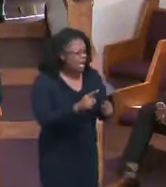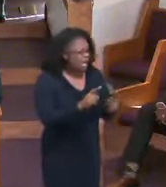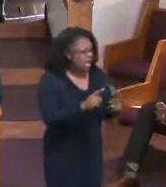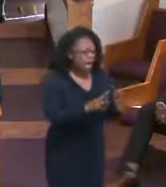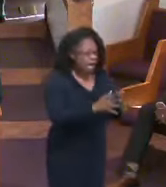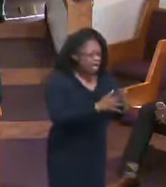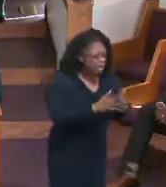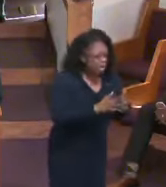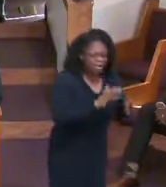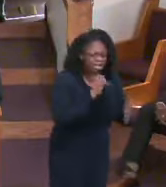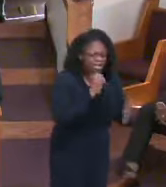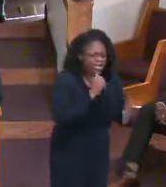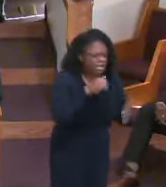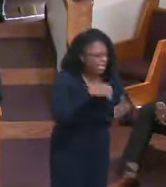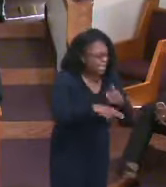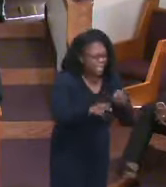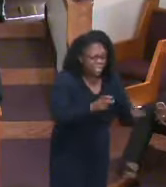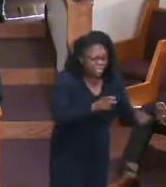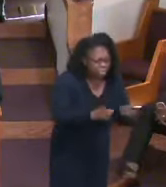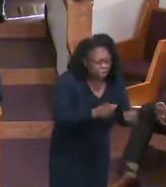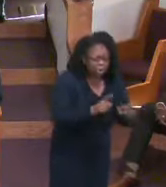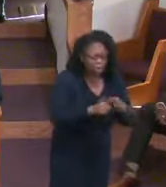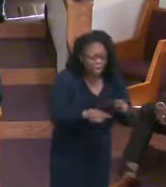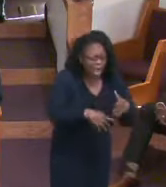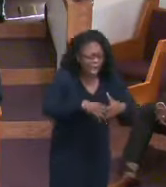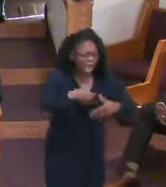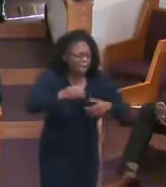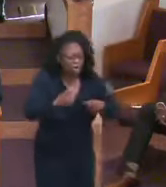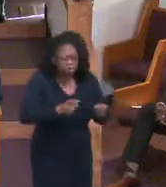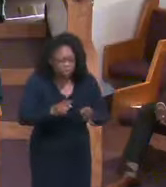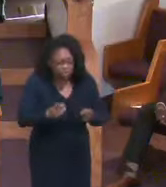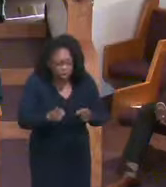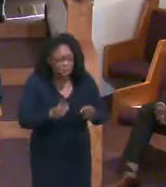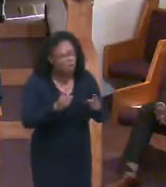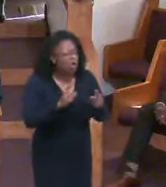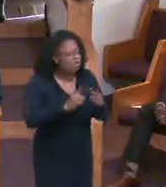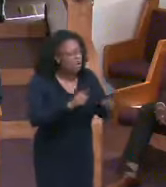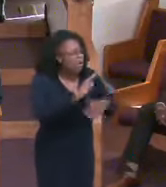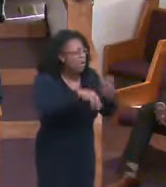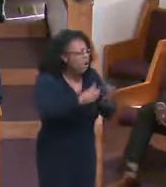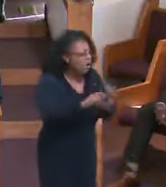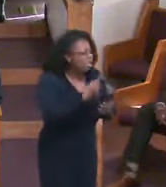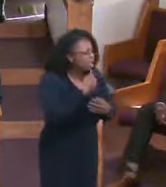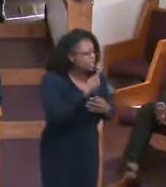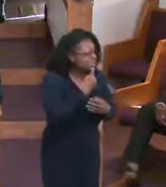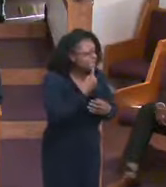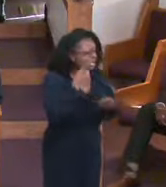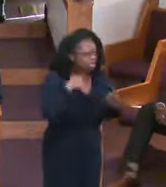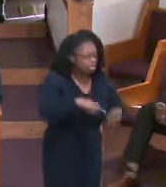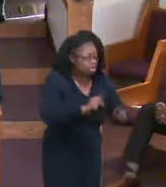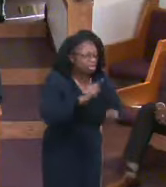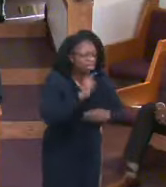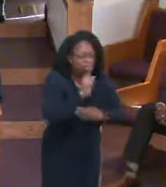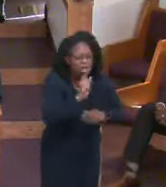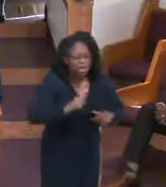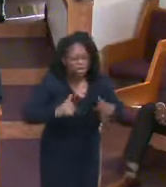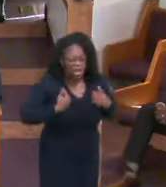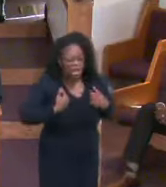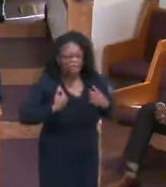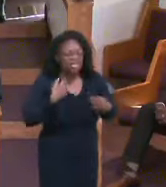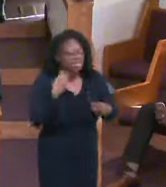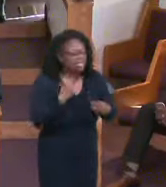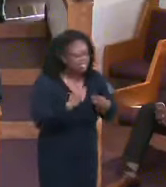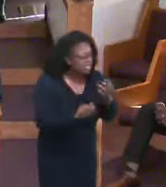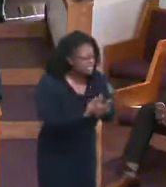control. And all I'm saying is that in the real life, there will be some problematic predicaments that will leave you feeling as though